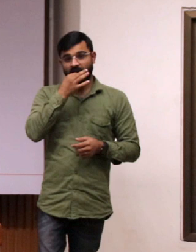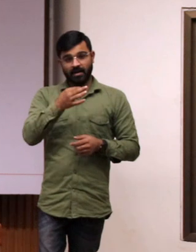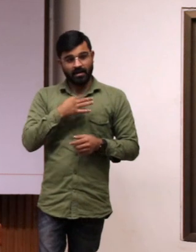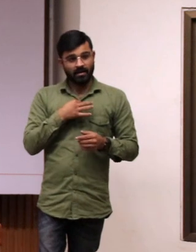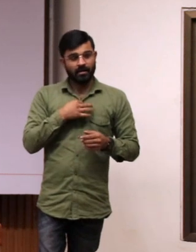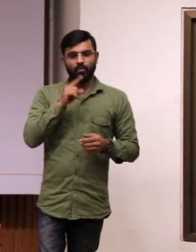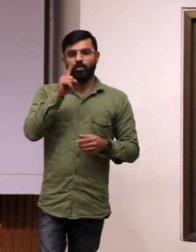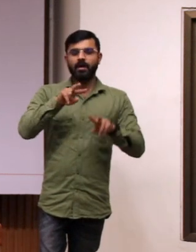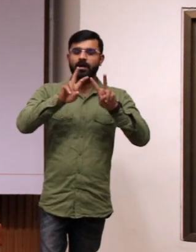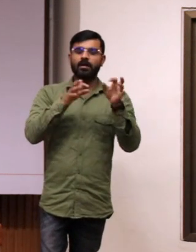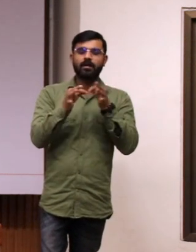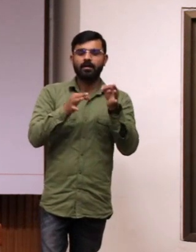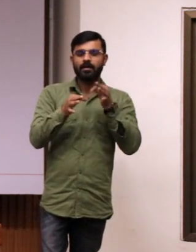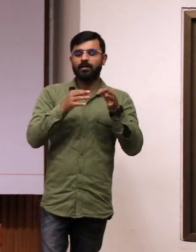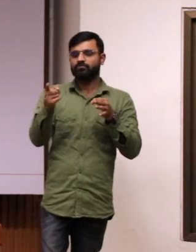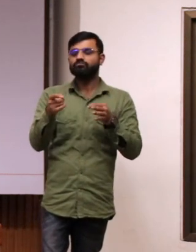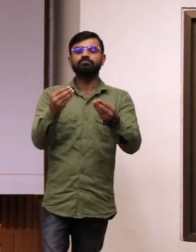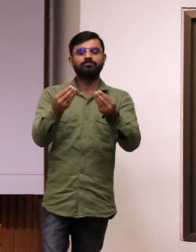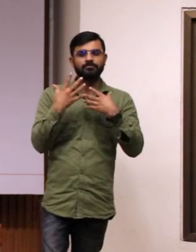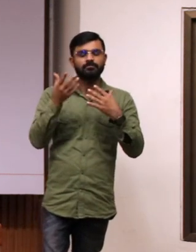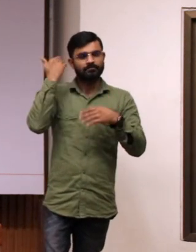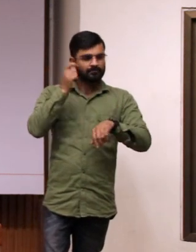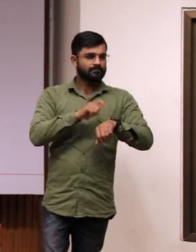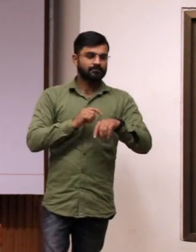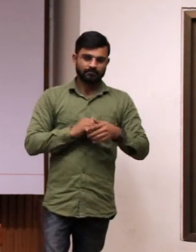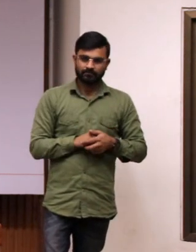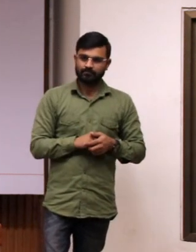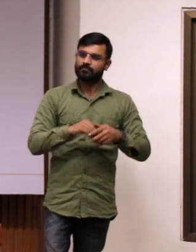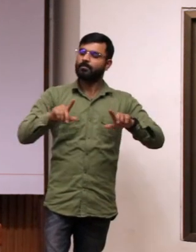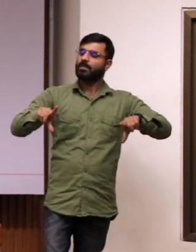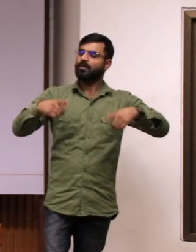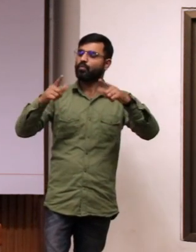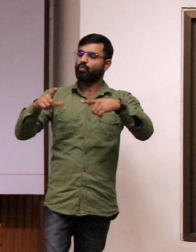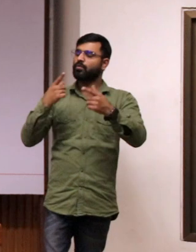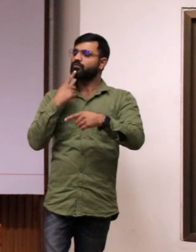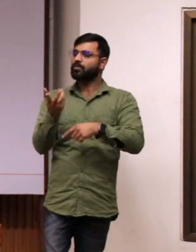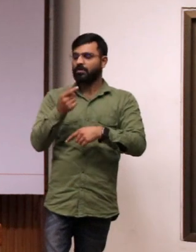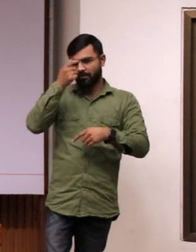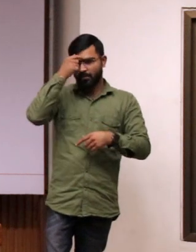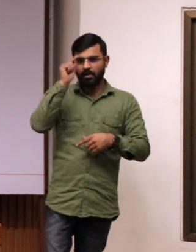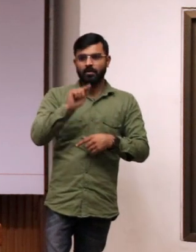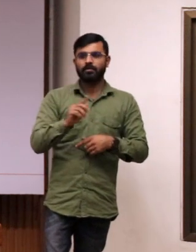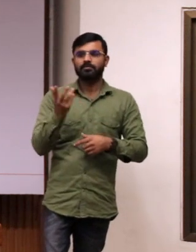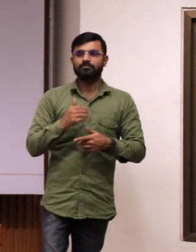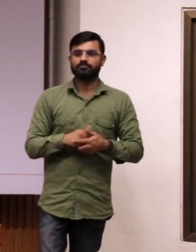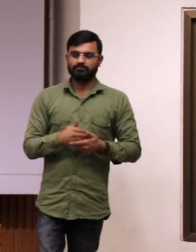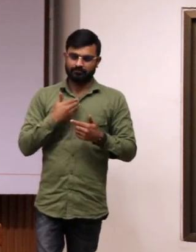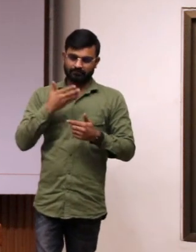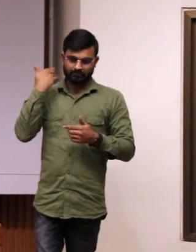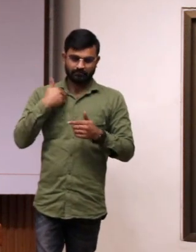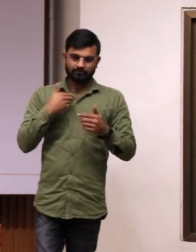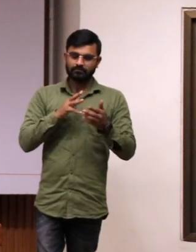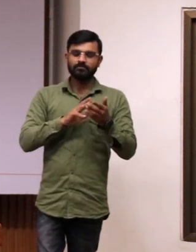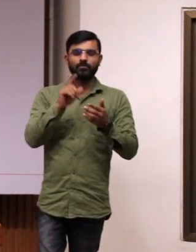give one definition, which was probably he has given also at that time, what is forest? Problem is that when I was doing